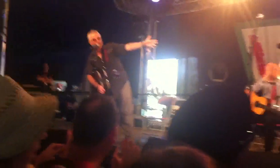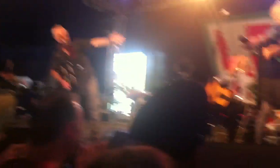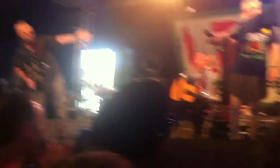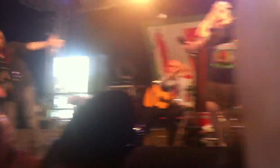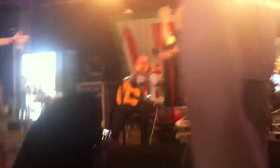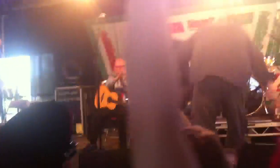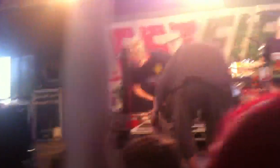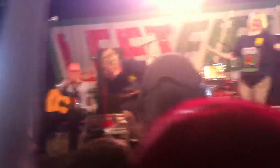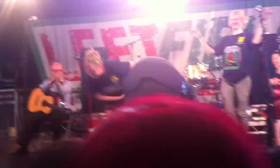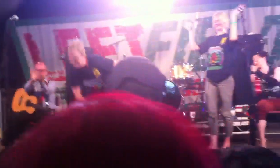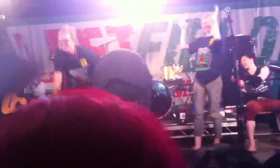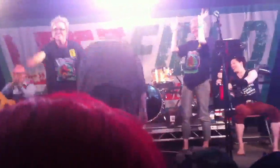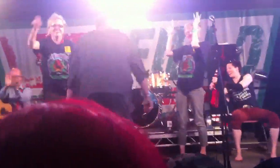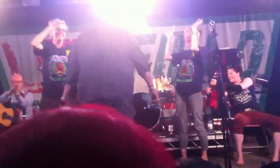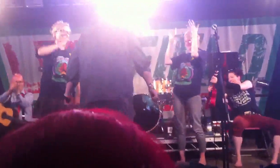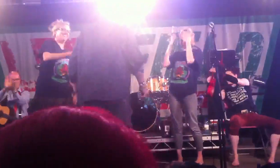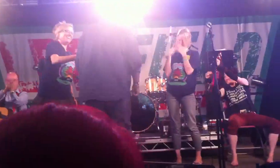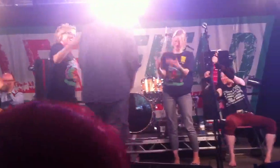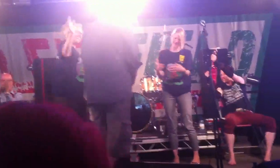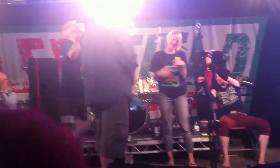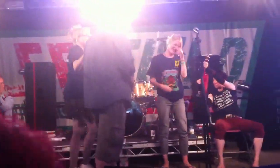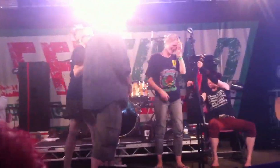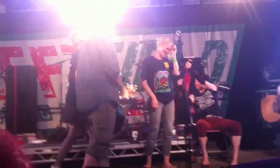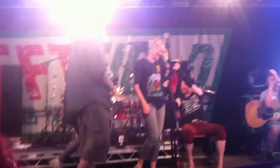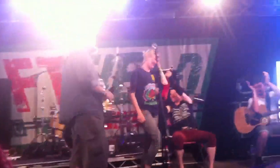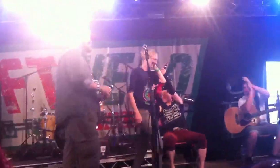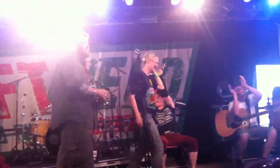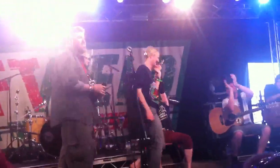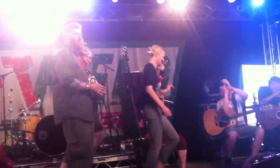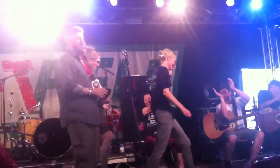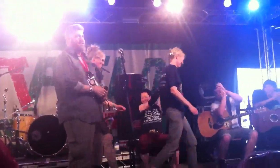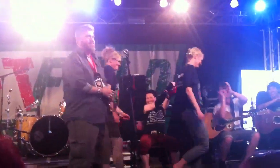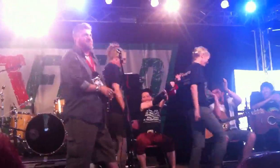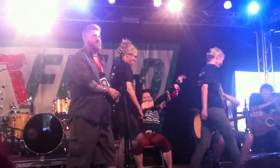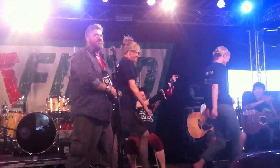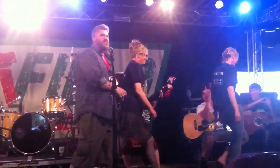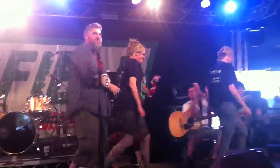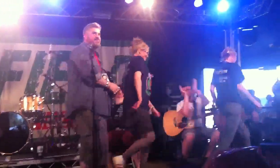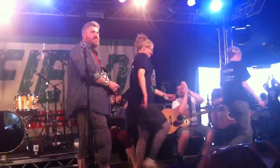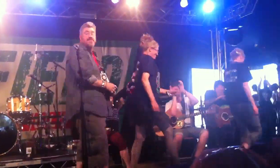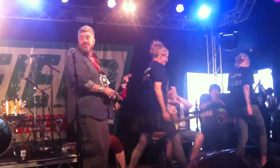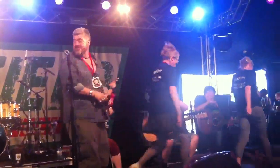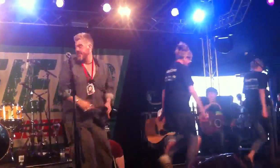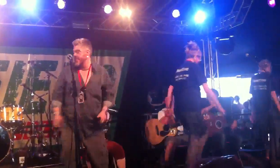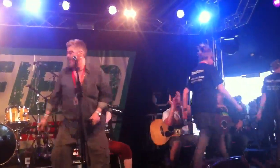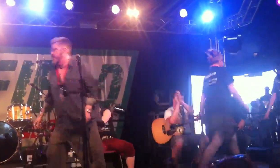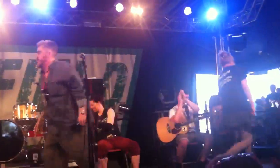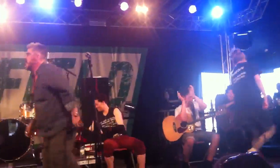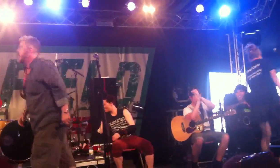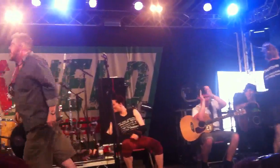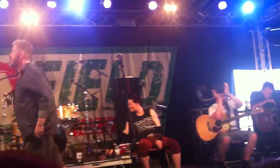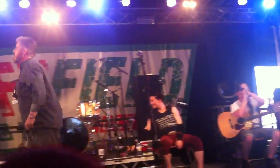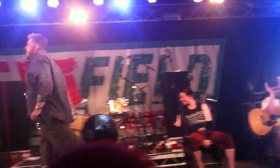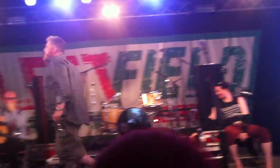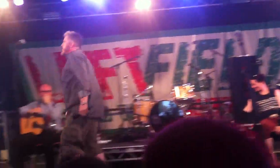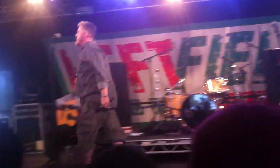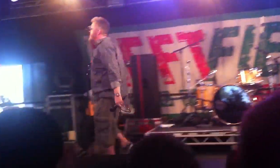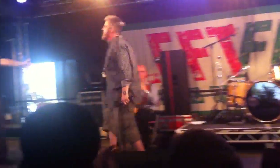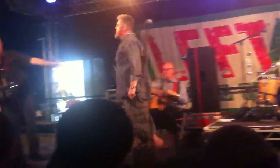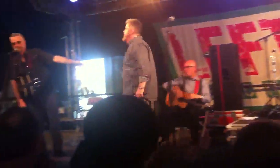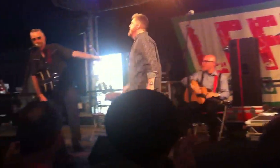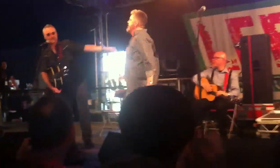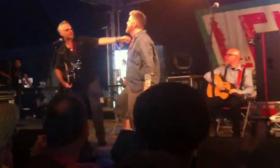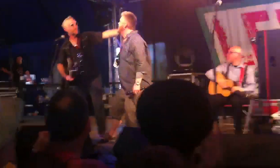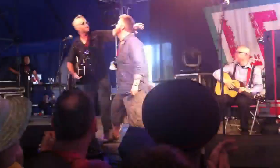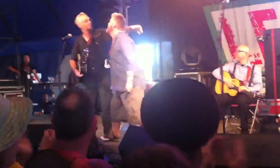them. How fabulous. How fabulous. You know, we all know the song is the Bestiality dance